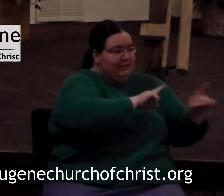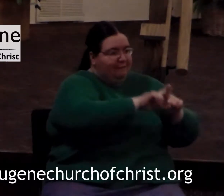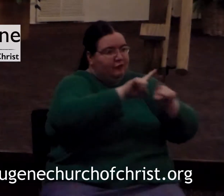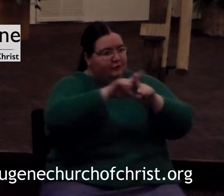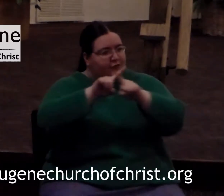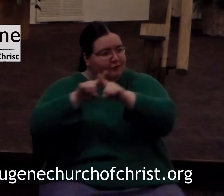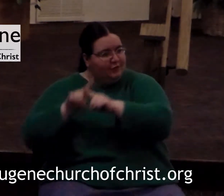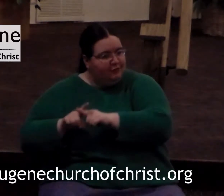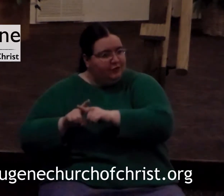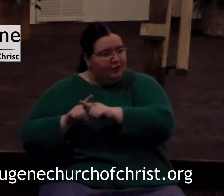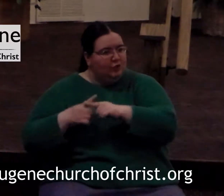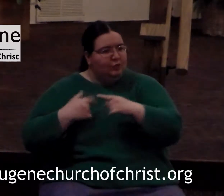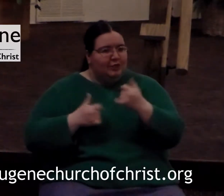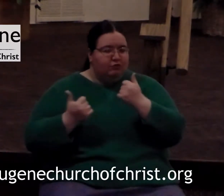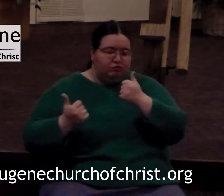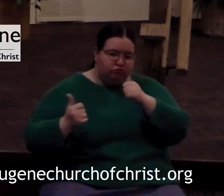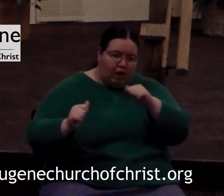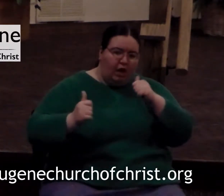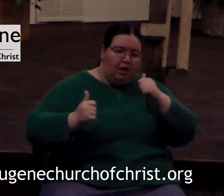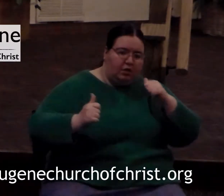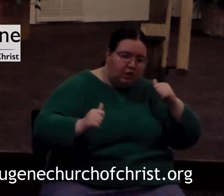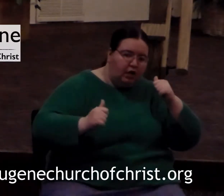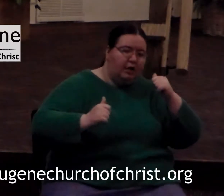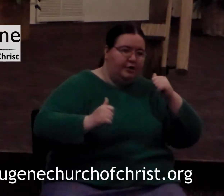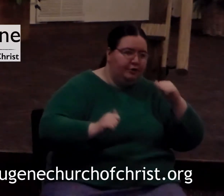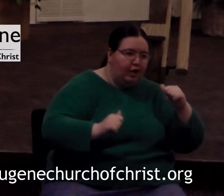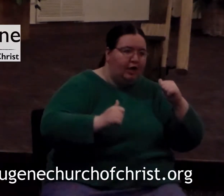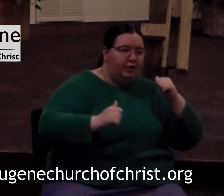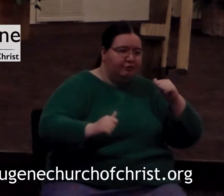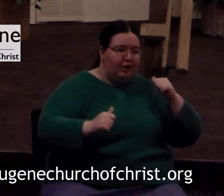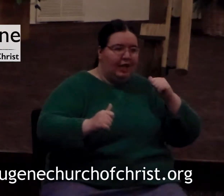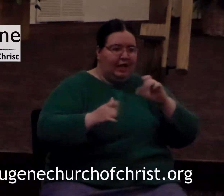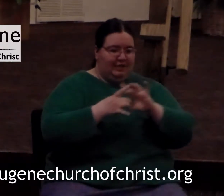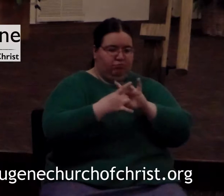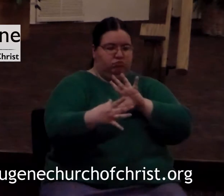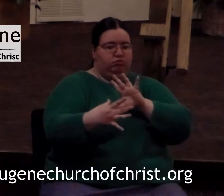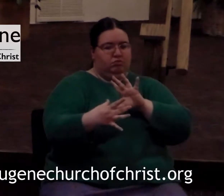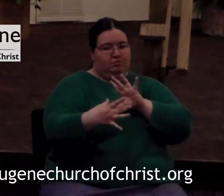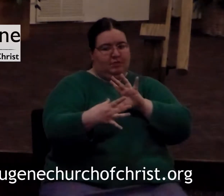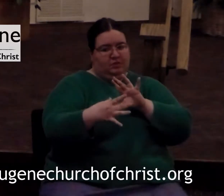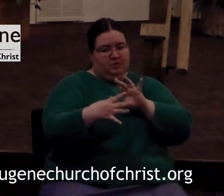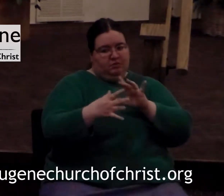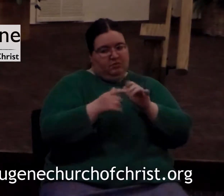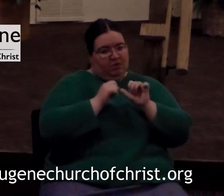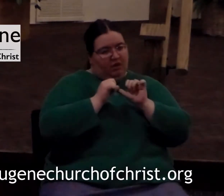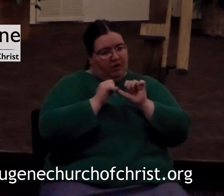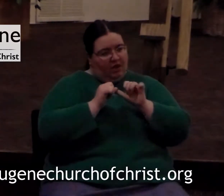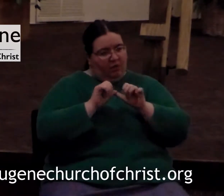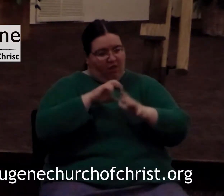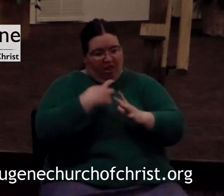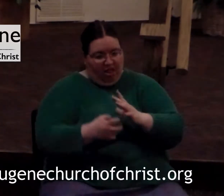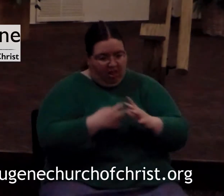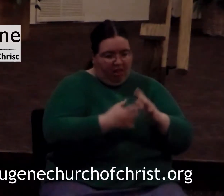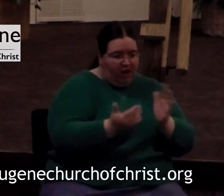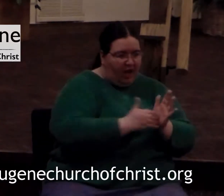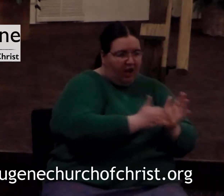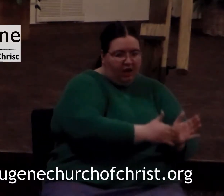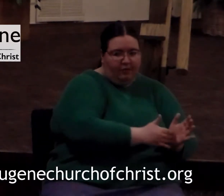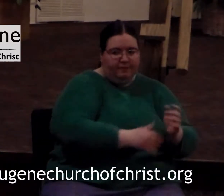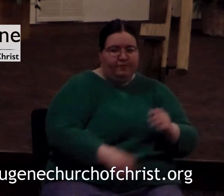that, and we struggle, keep falling back into it. In verse 12, he says, "There is only one lawgiver and judge,